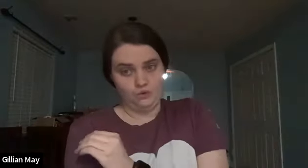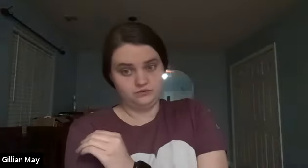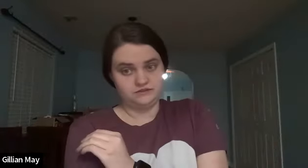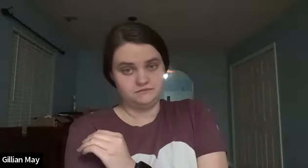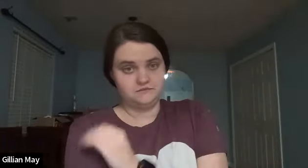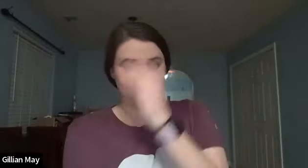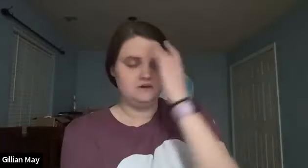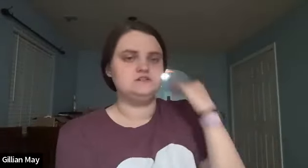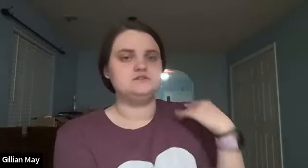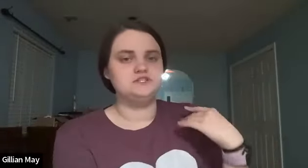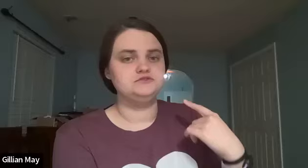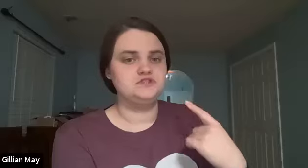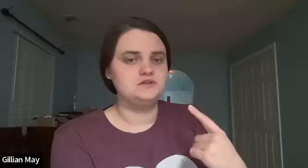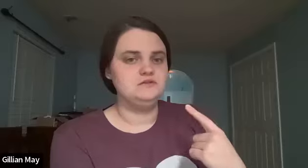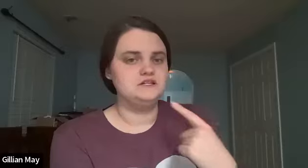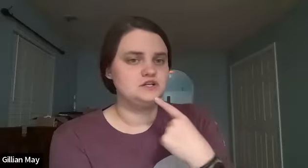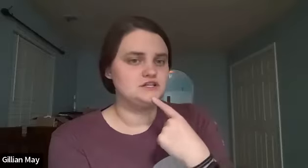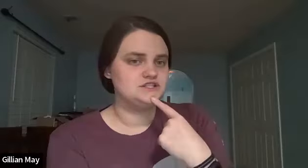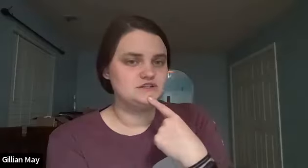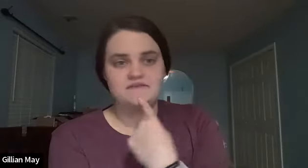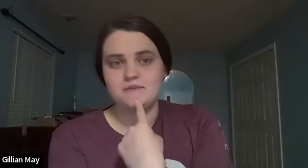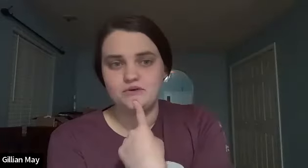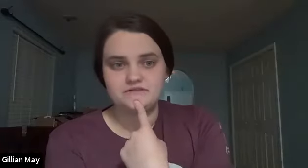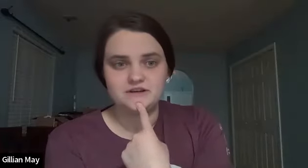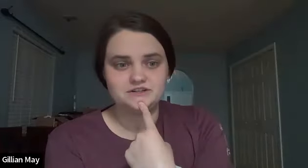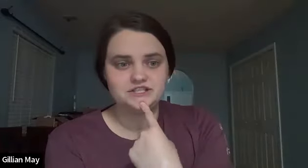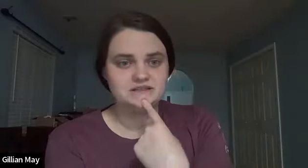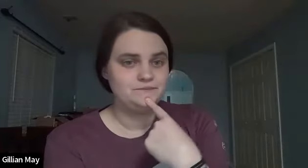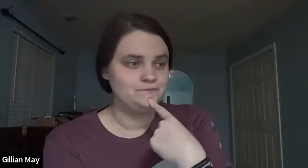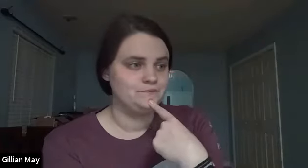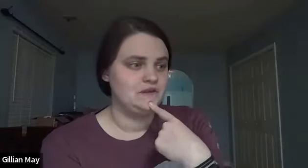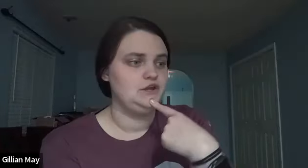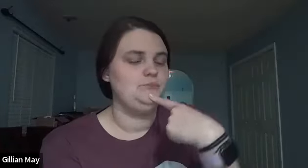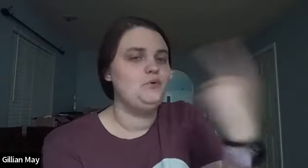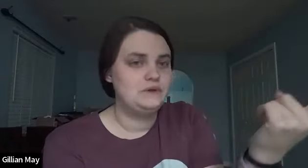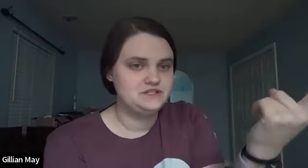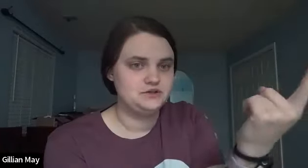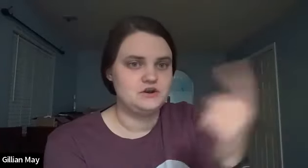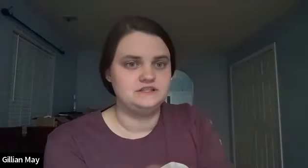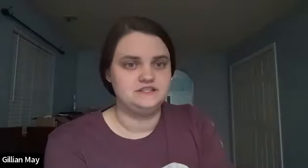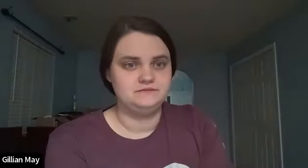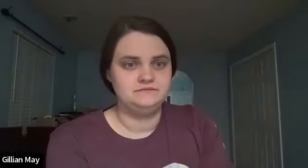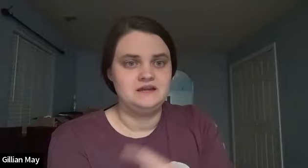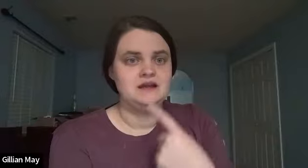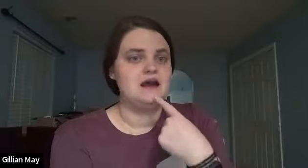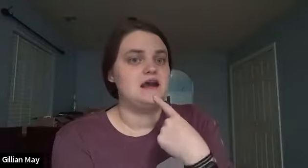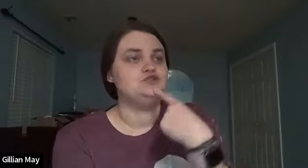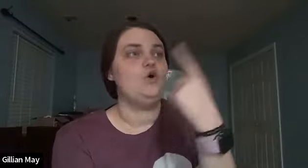told. So what you'll do is you're going to just have that pointer finger at your chin and you point to who you're talking to. I